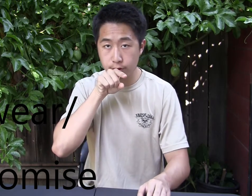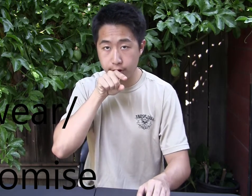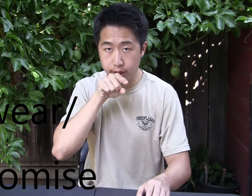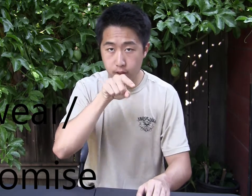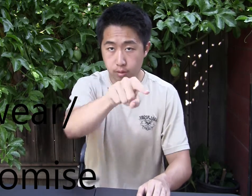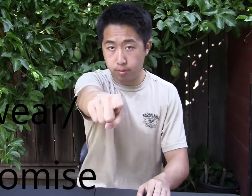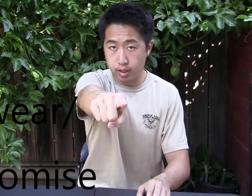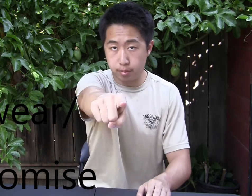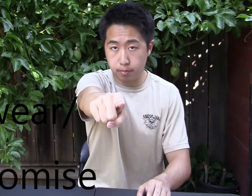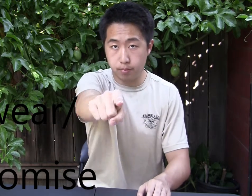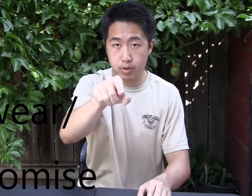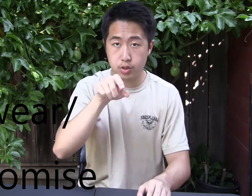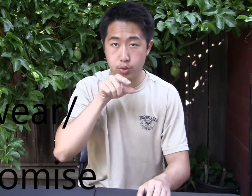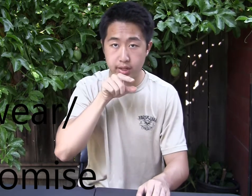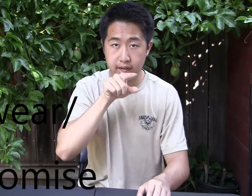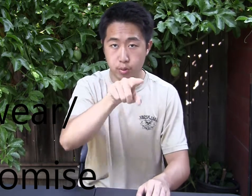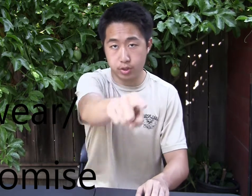Finger out and straight outwards.